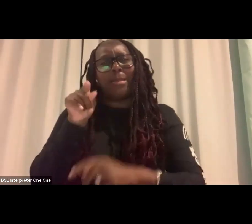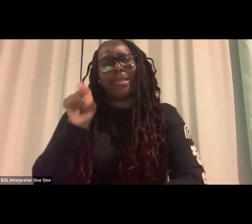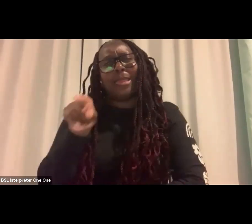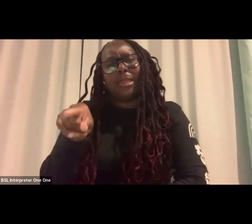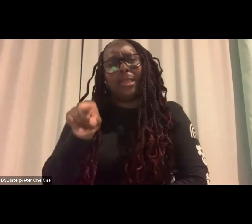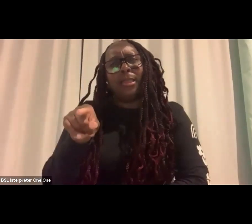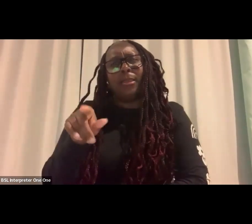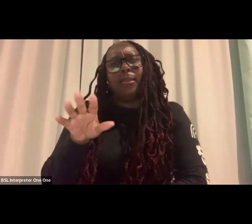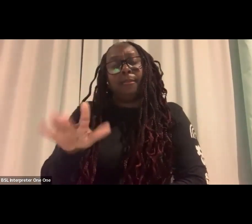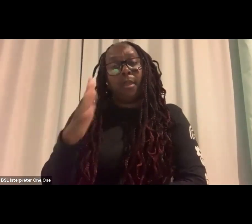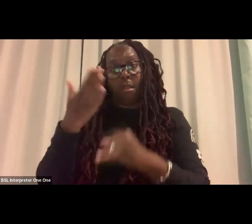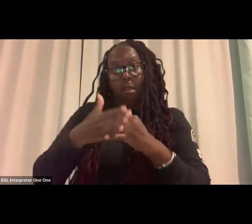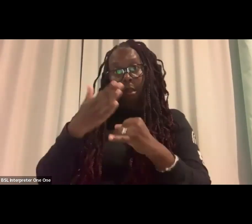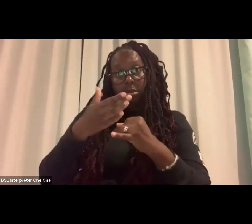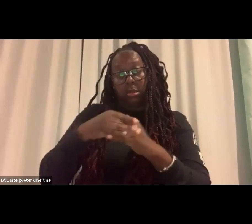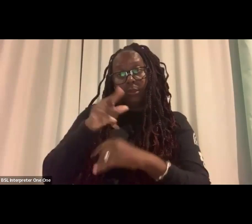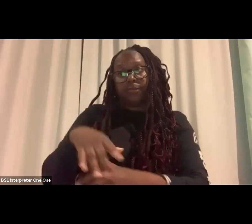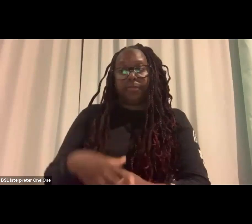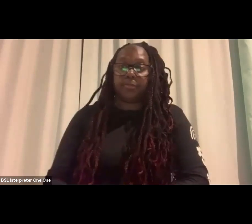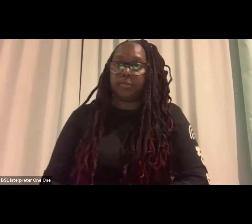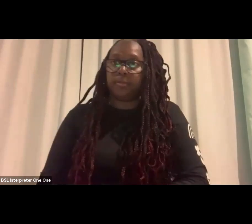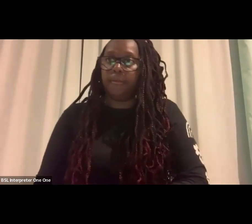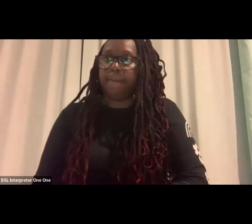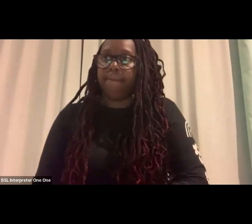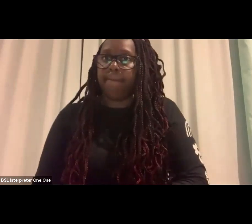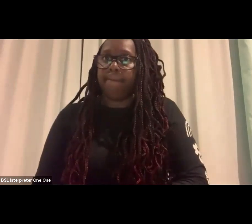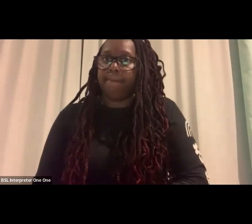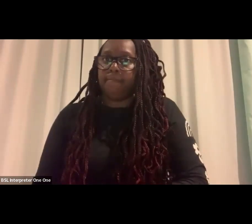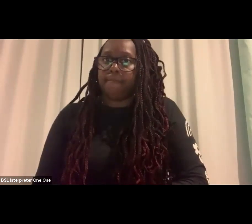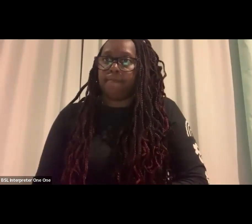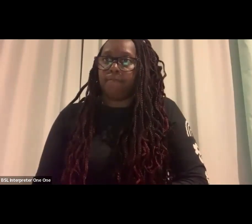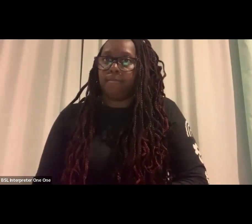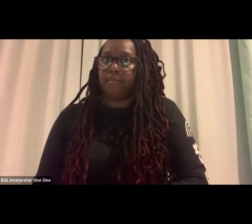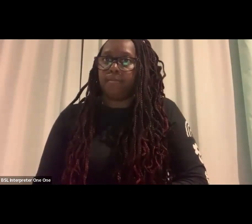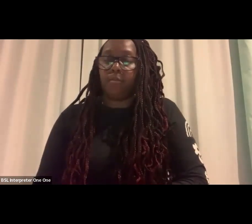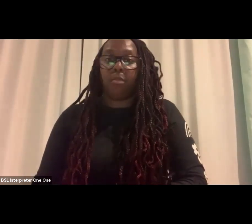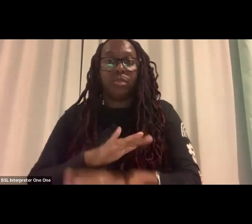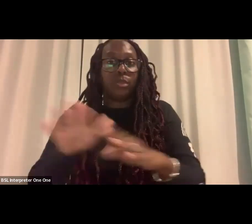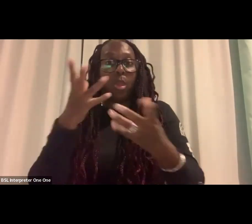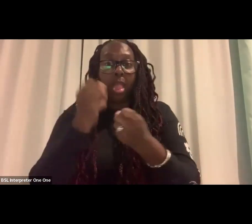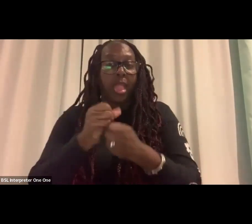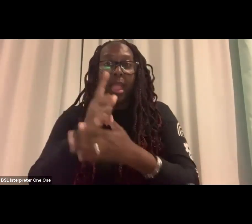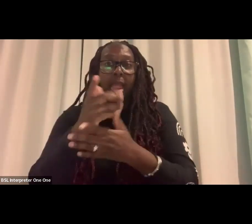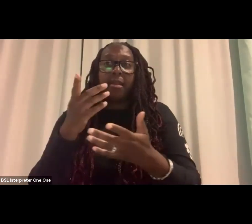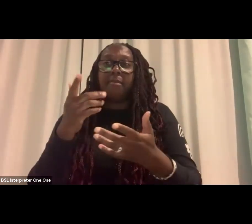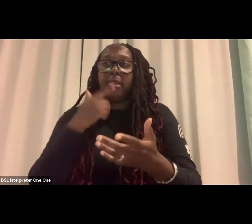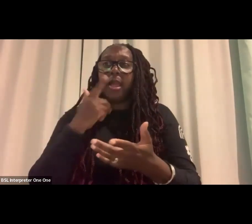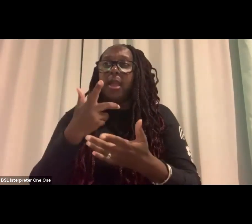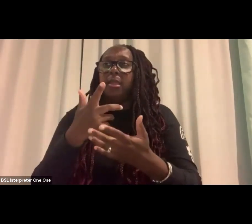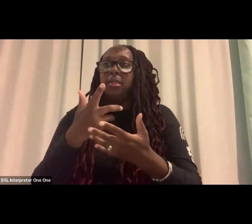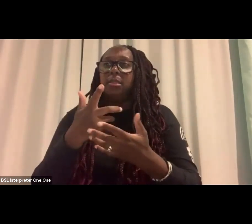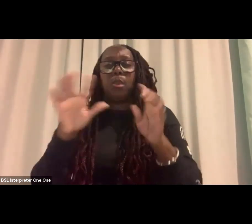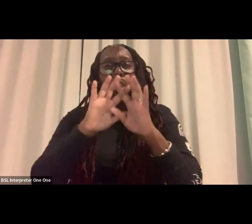Last but not least, we don't have a real overview of the global impacts of